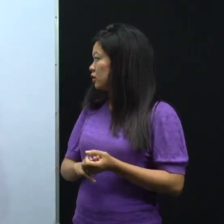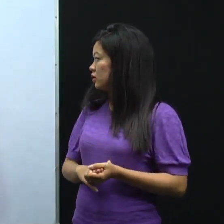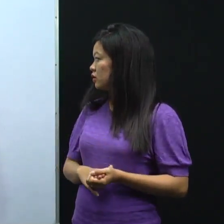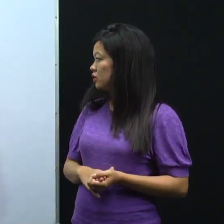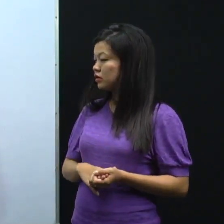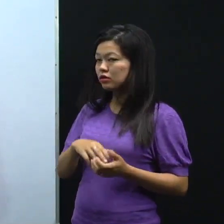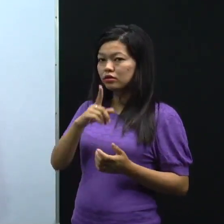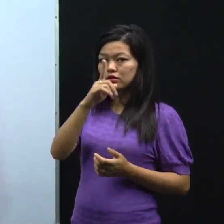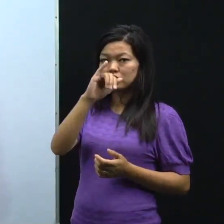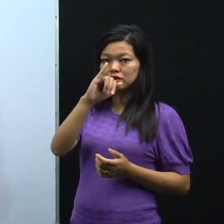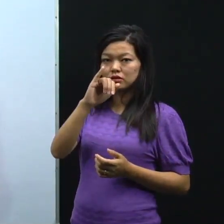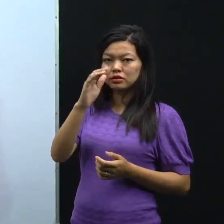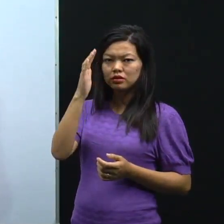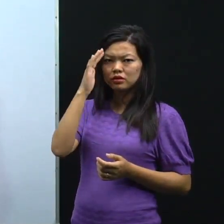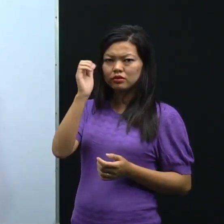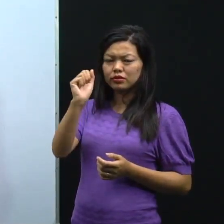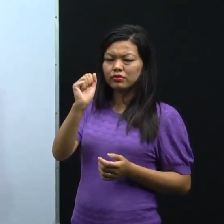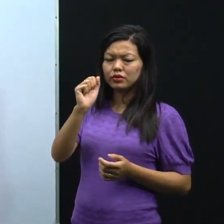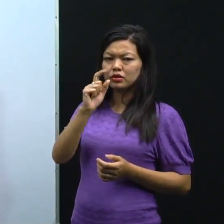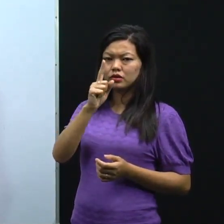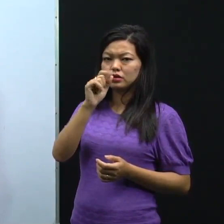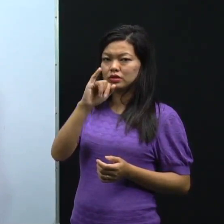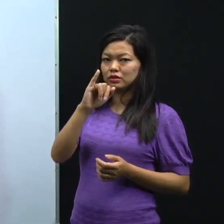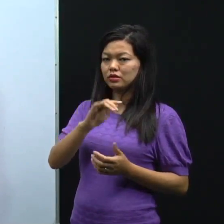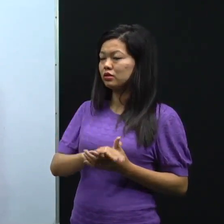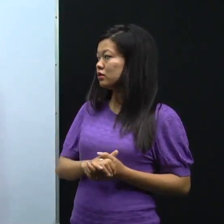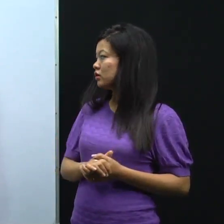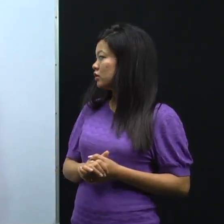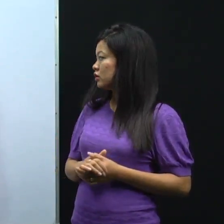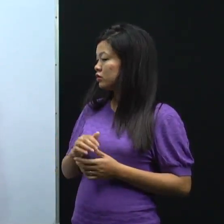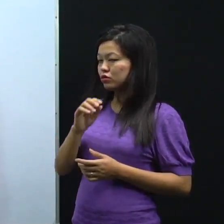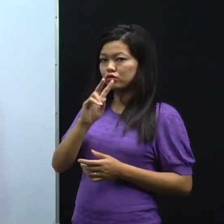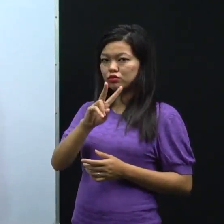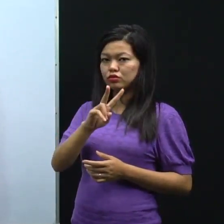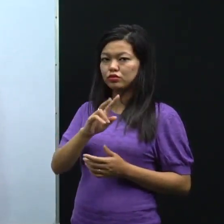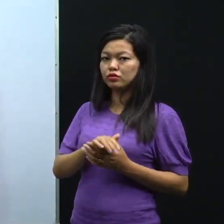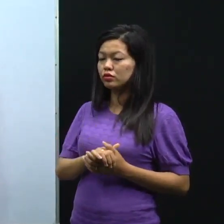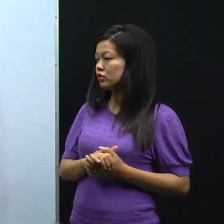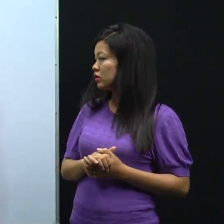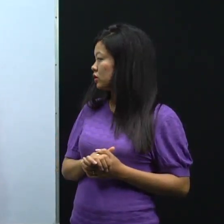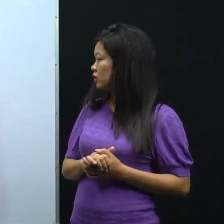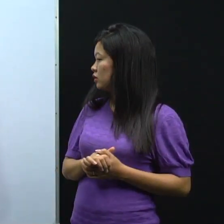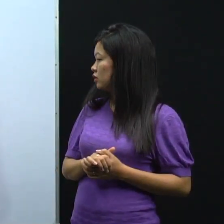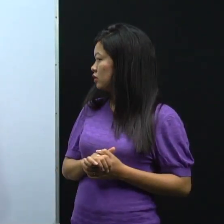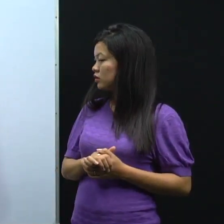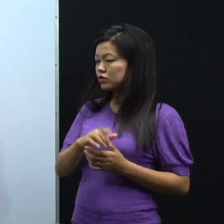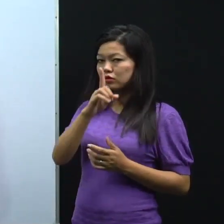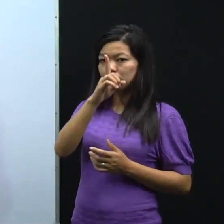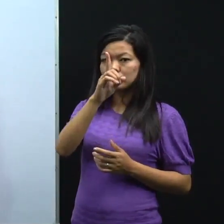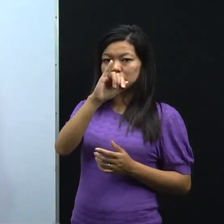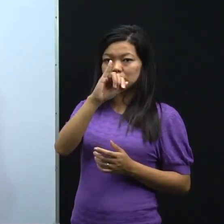mass is 16, right students? It's 16. But how many oxygen we have now? 2. So it will be